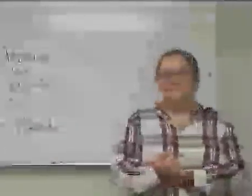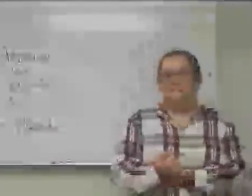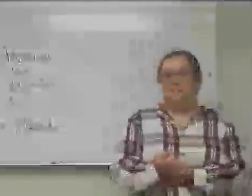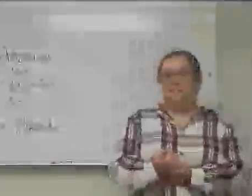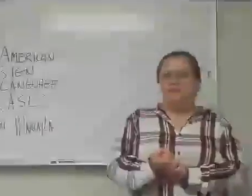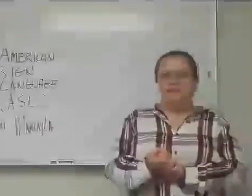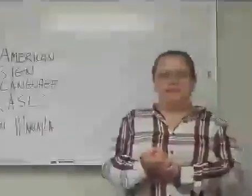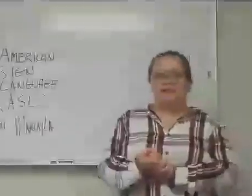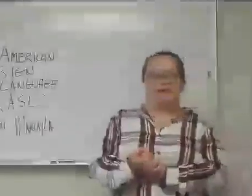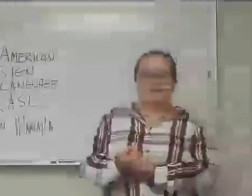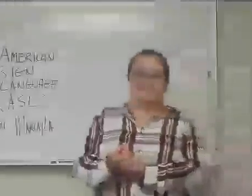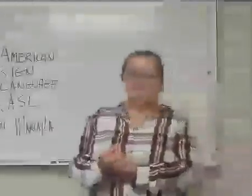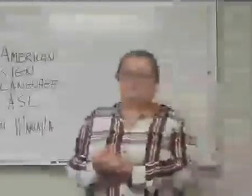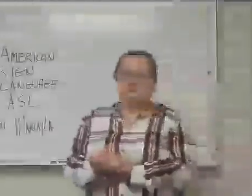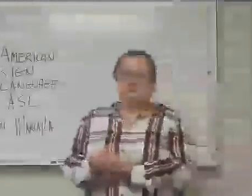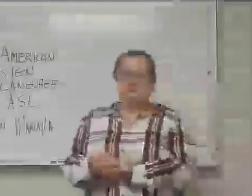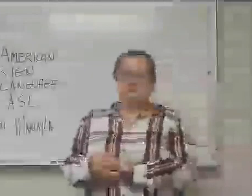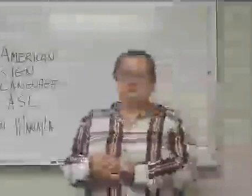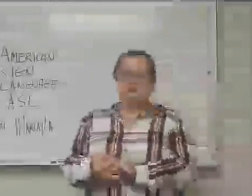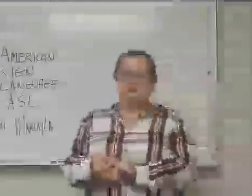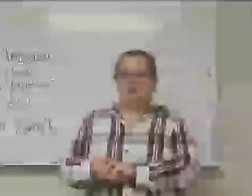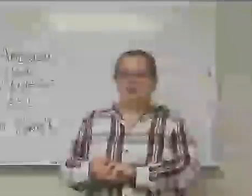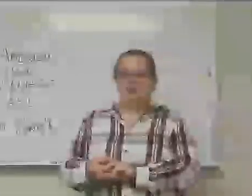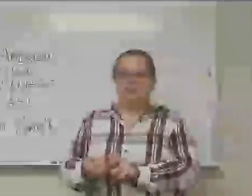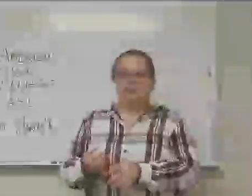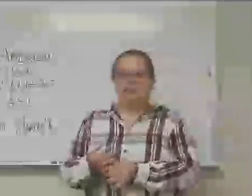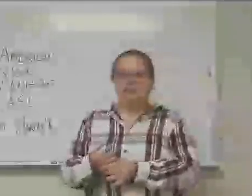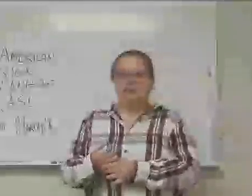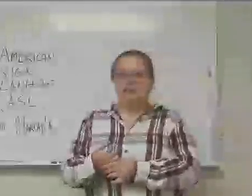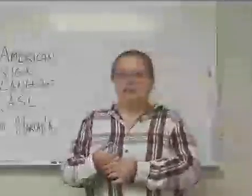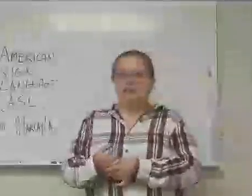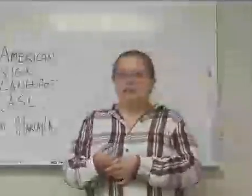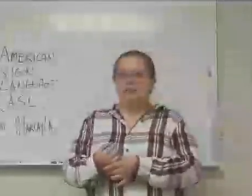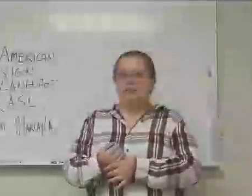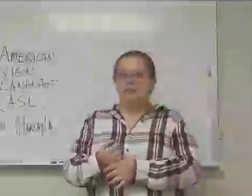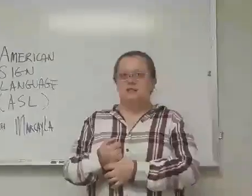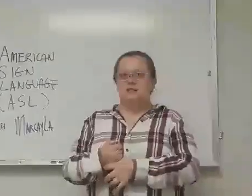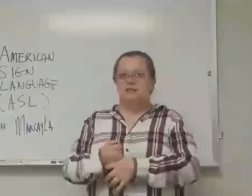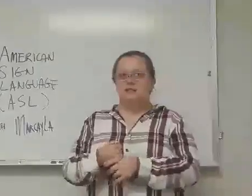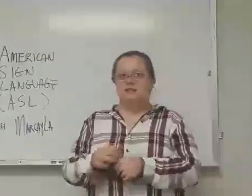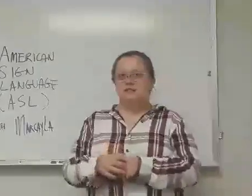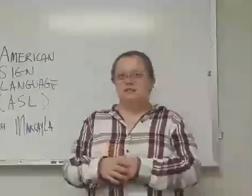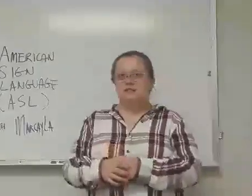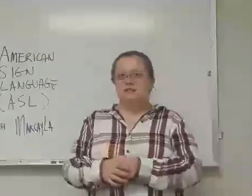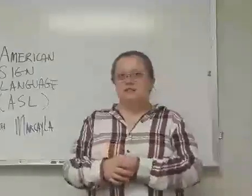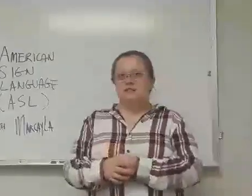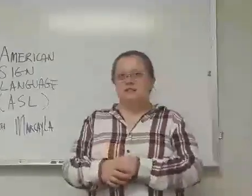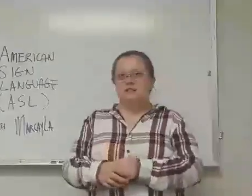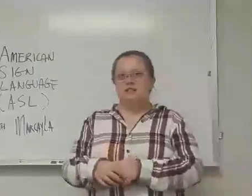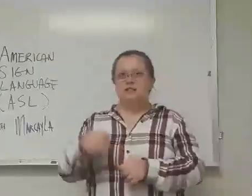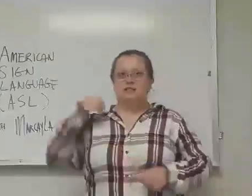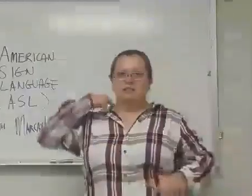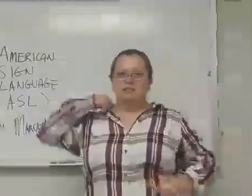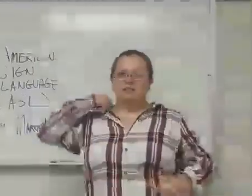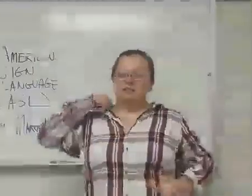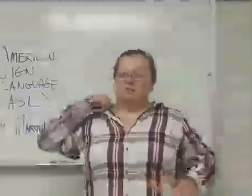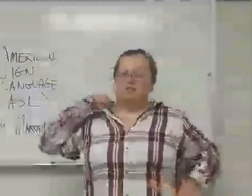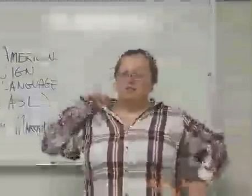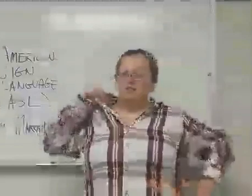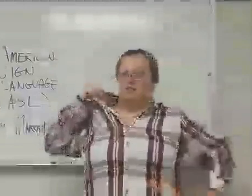like, how do I tell somebody I know? Because right now that's what it is. I know a little sign. Do you say I